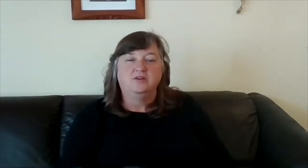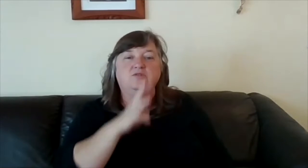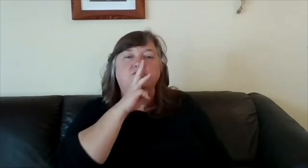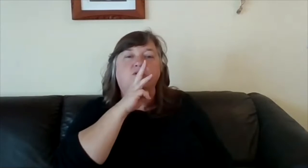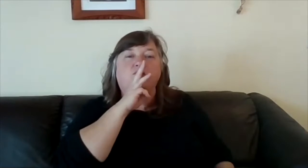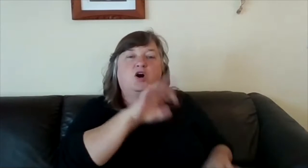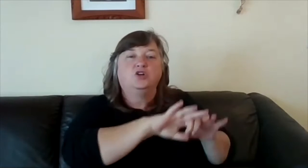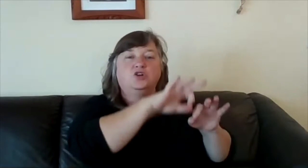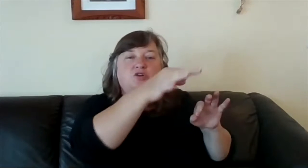So water.